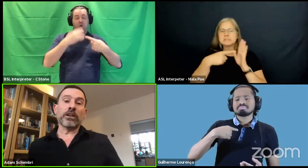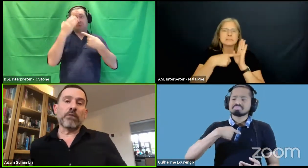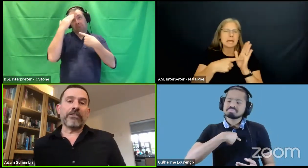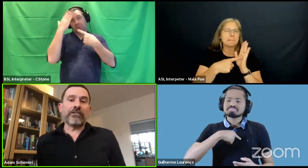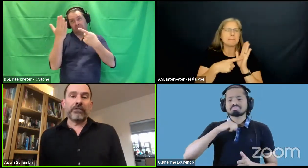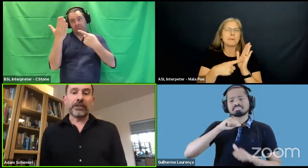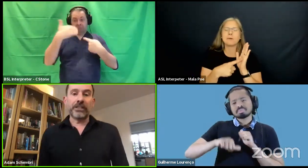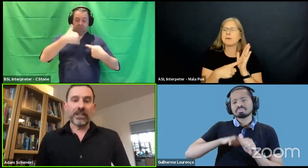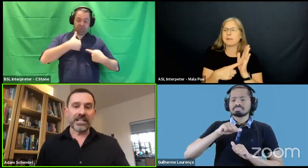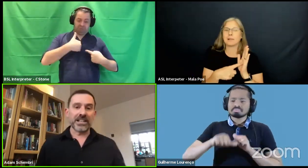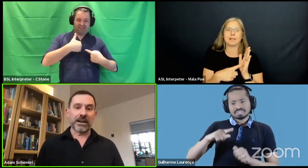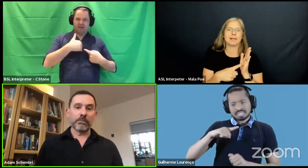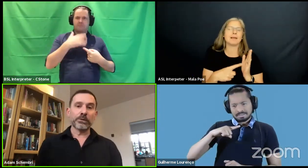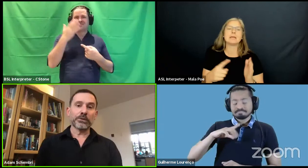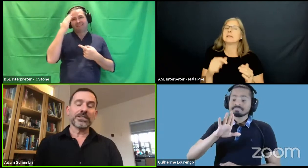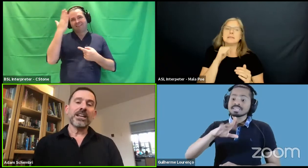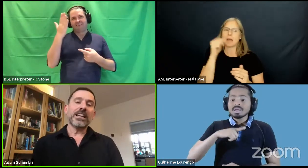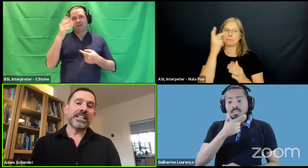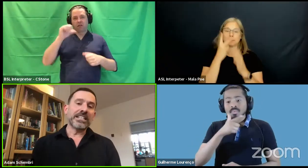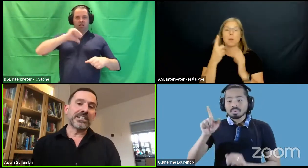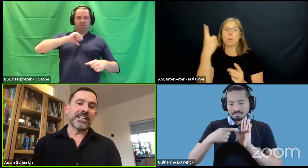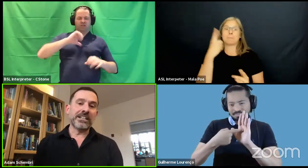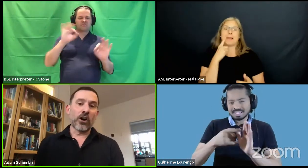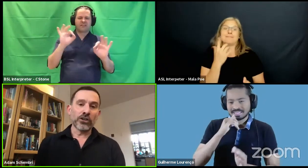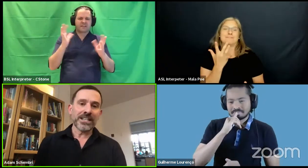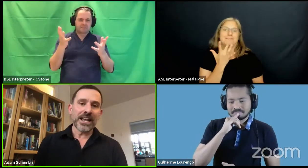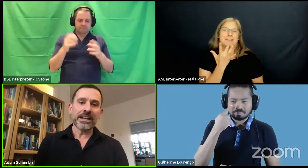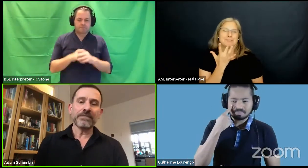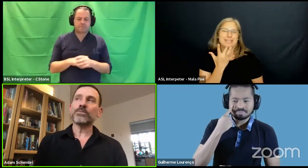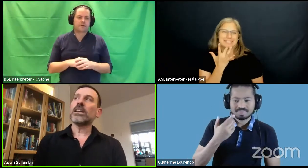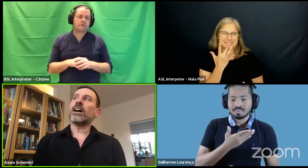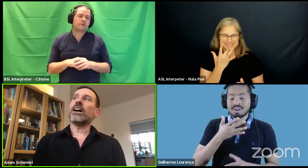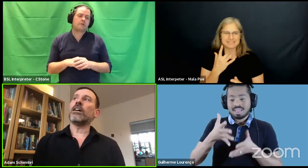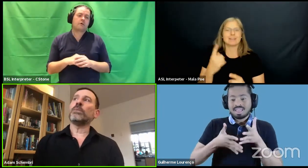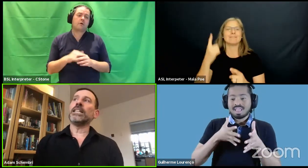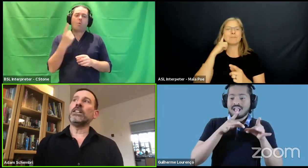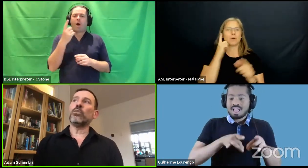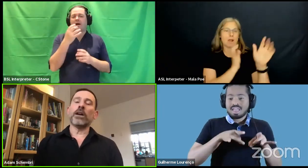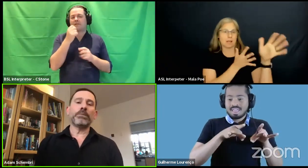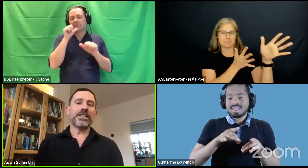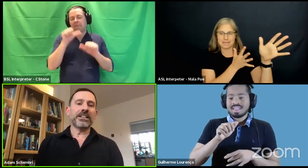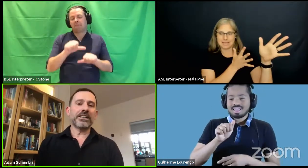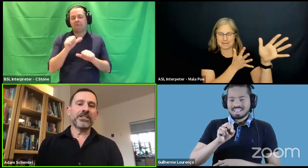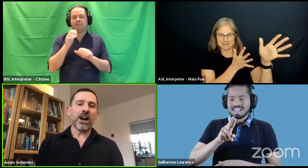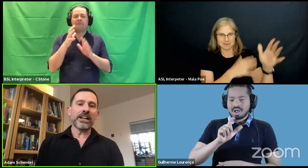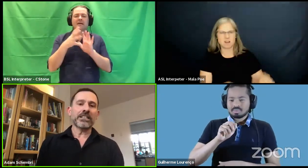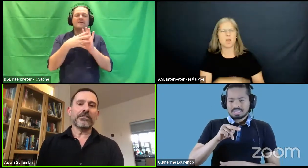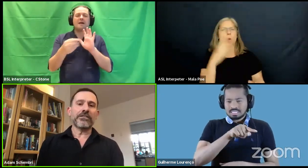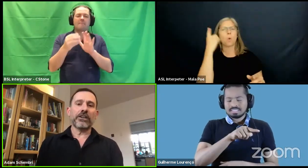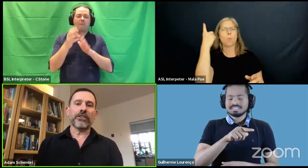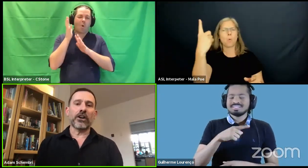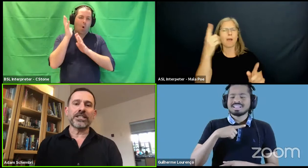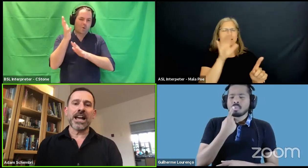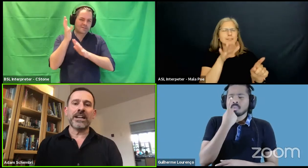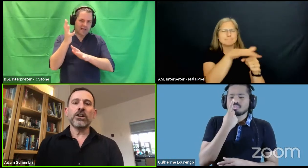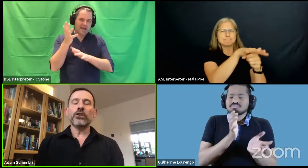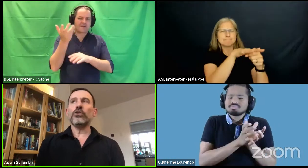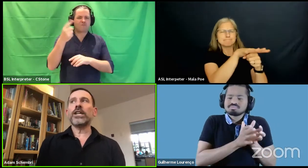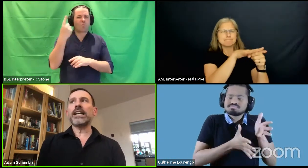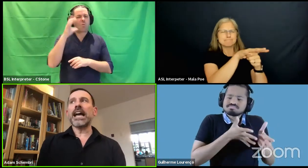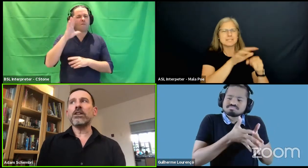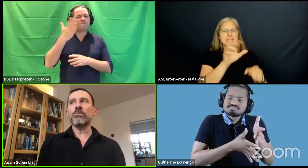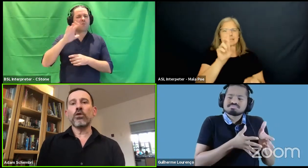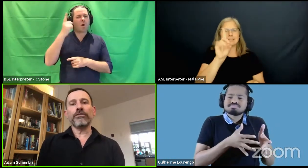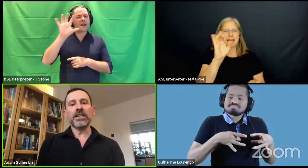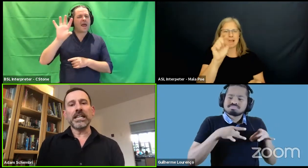allomorphy. One of my favorite examples is in Auslan. In one particular dialect of Auslan, you